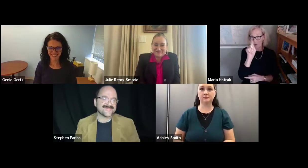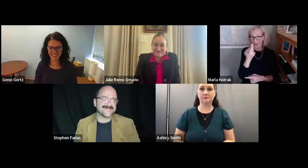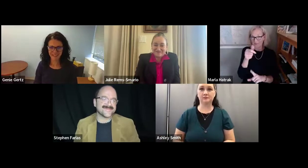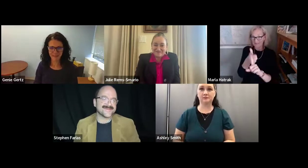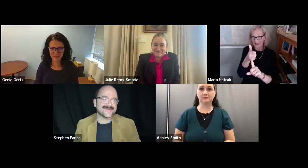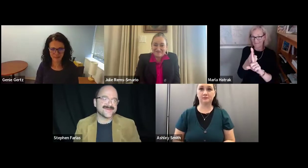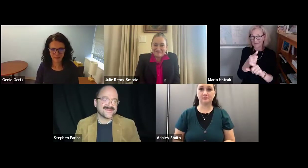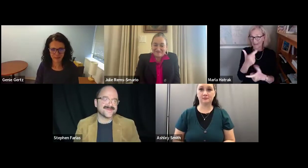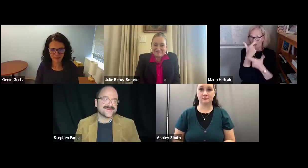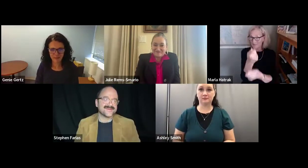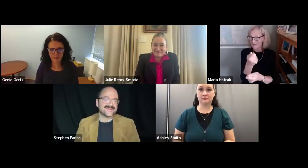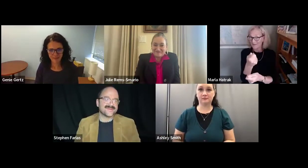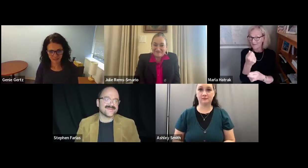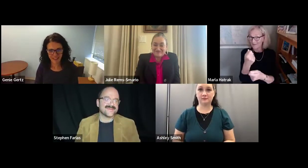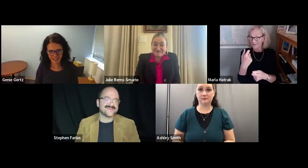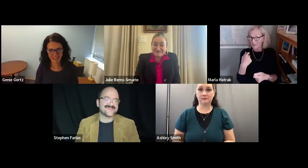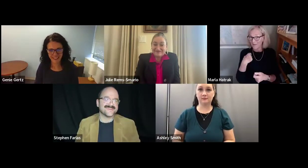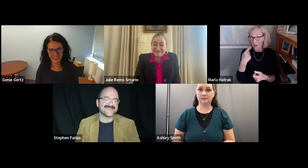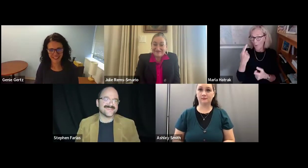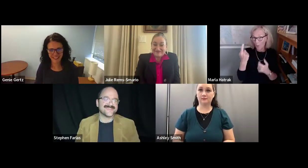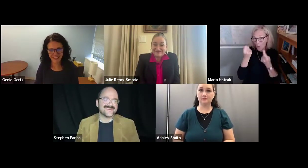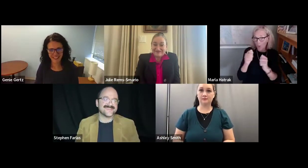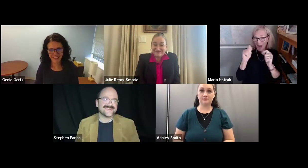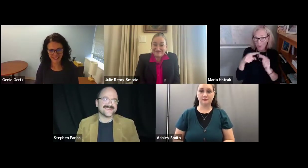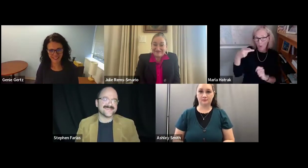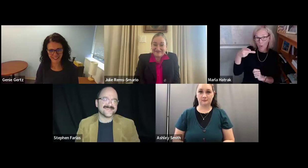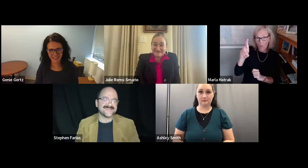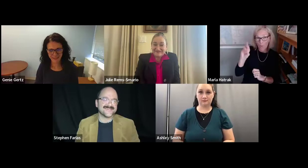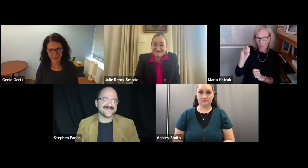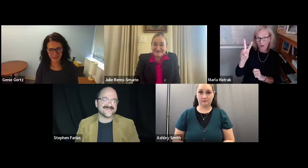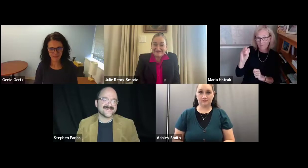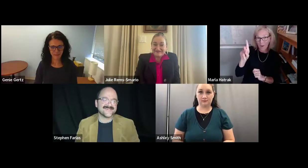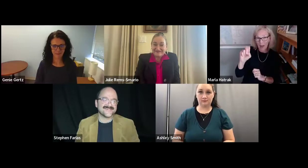Marla? I find the question itself fascinating.